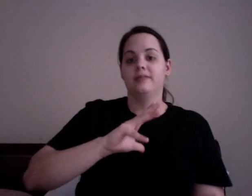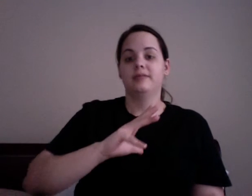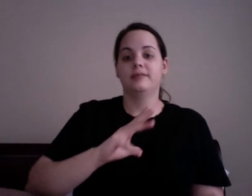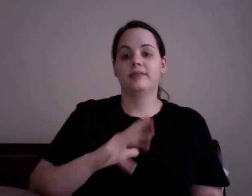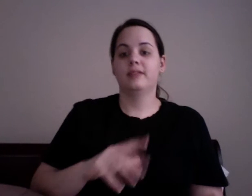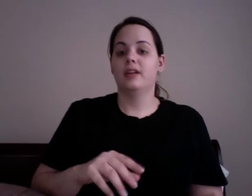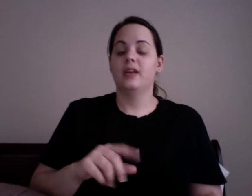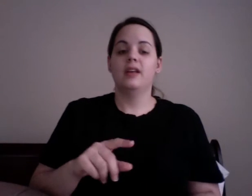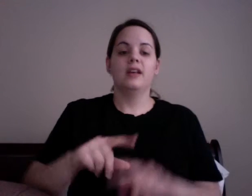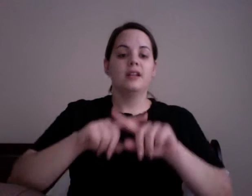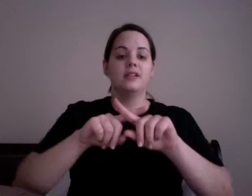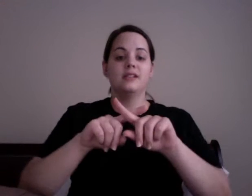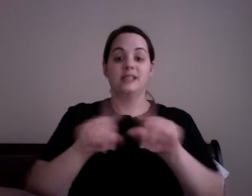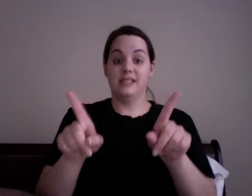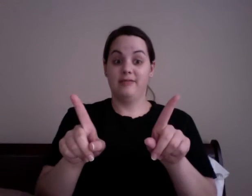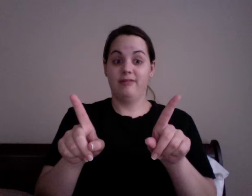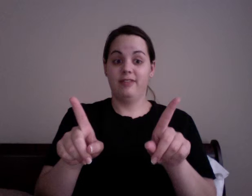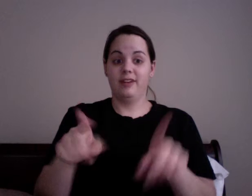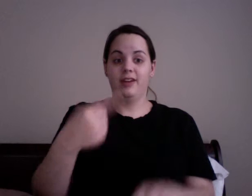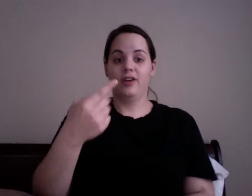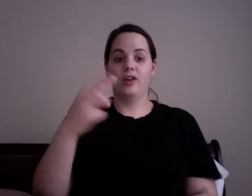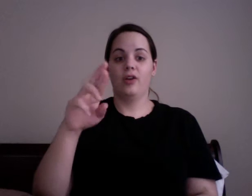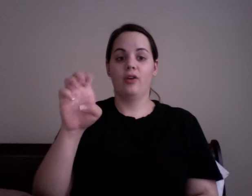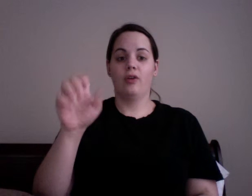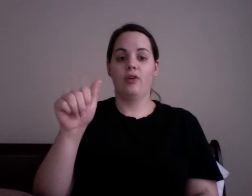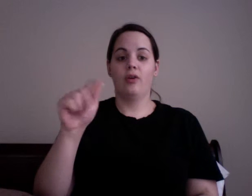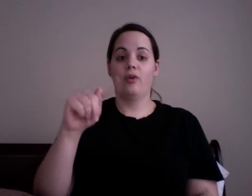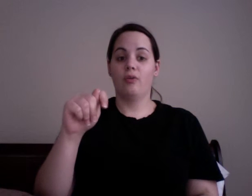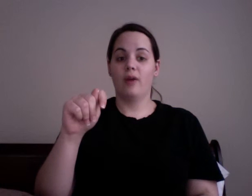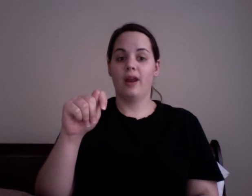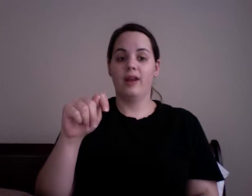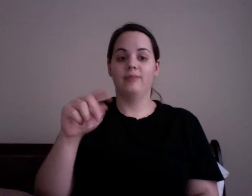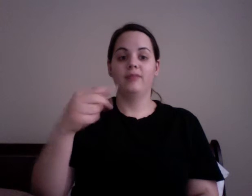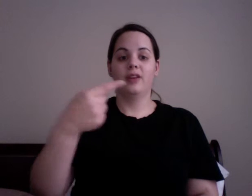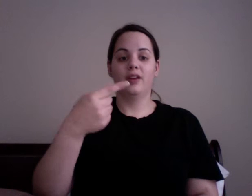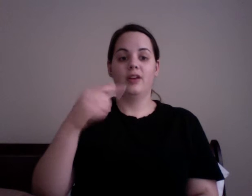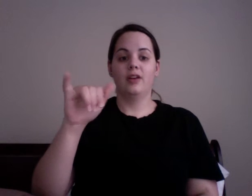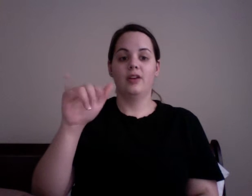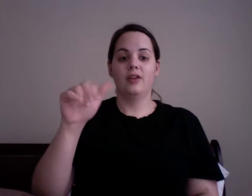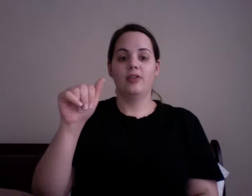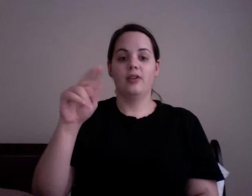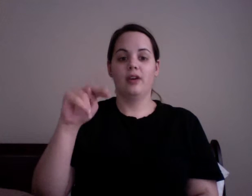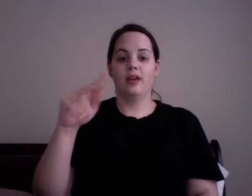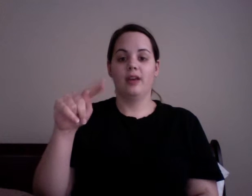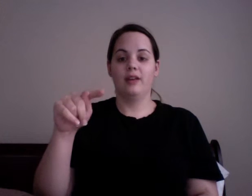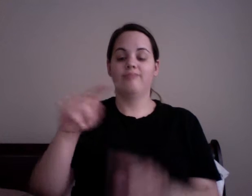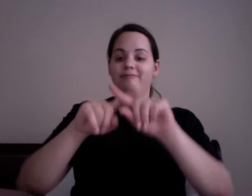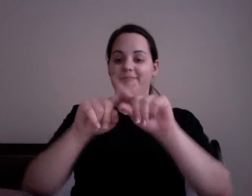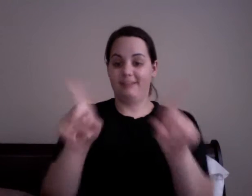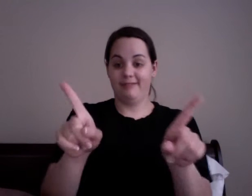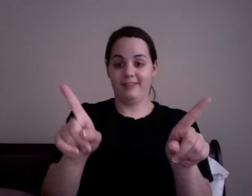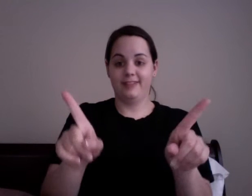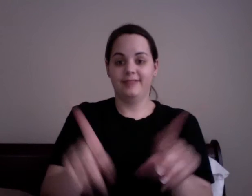come to that word, make sure you're reading great. And if you see giant, make sure you're reading giant. Yeah, you okay? can make them go. Yeah, they could